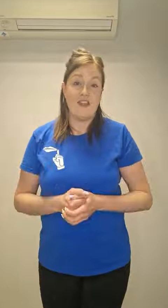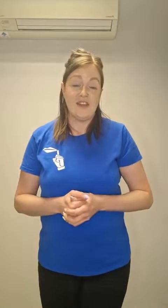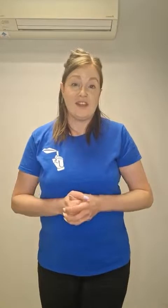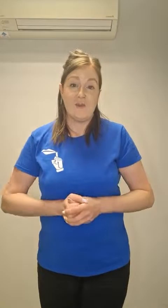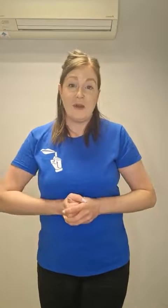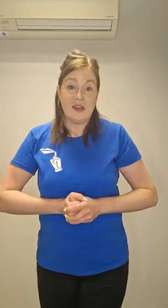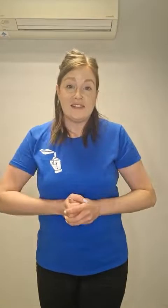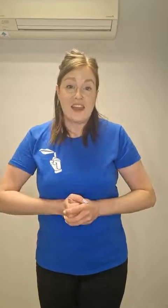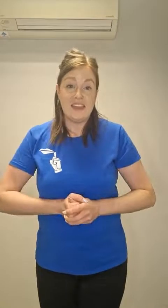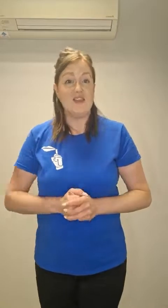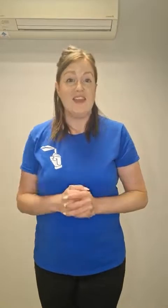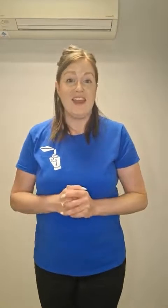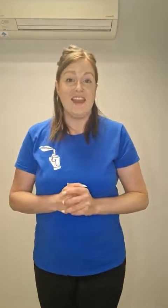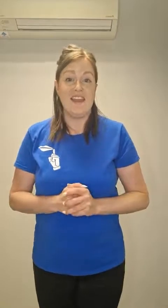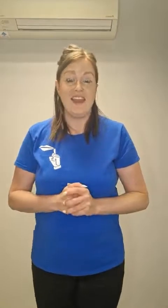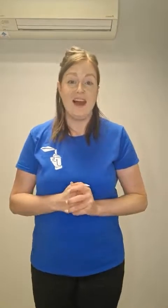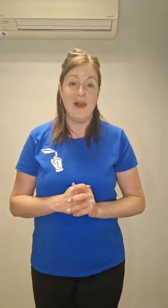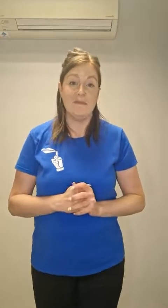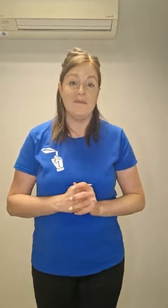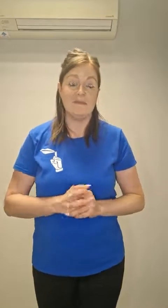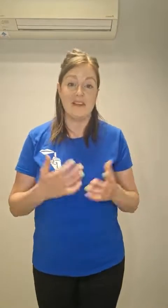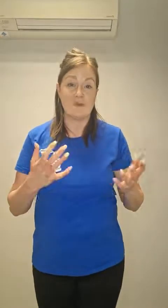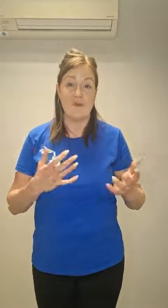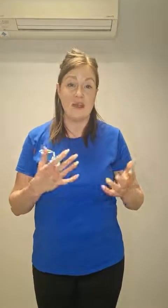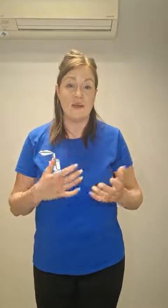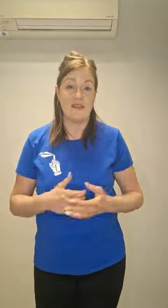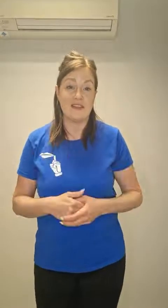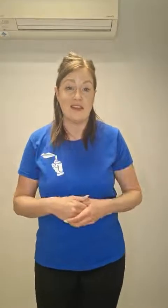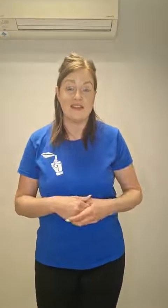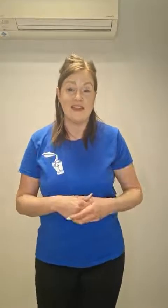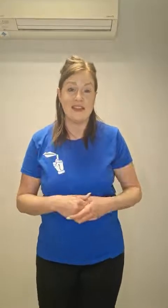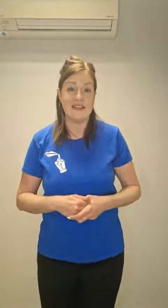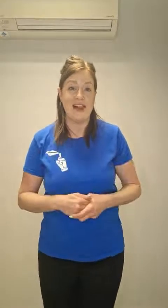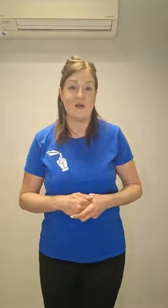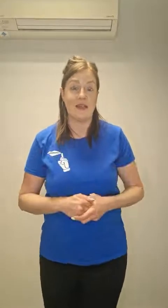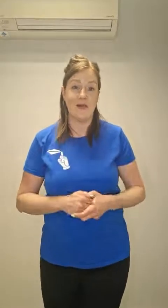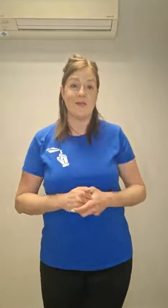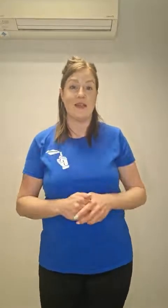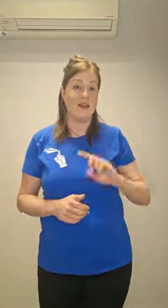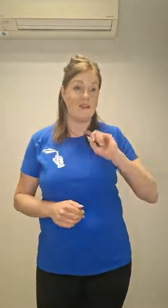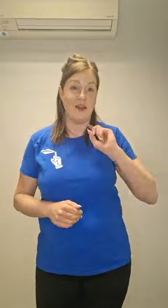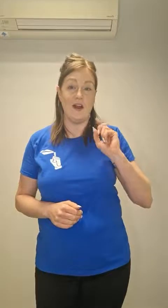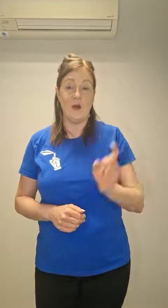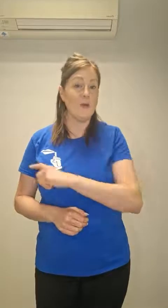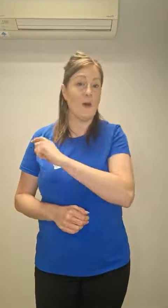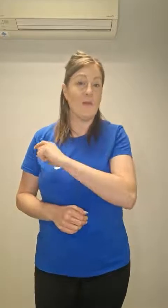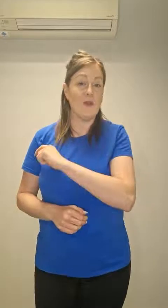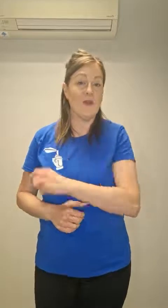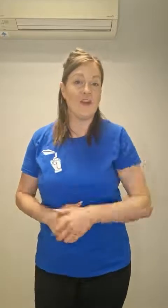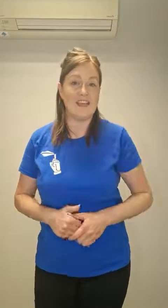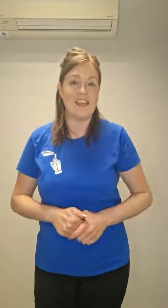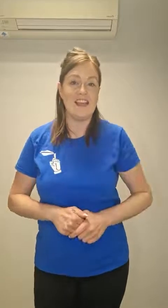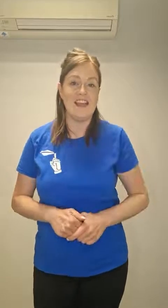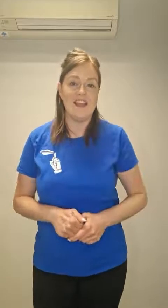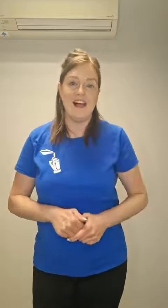30th birthday this year, because we've been going for 30 years now, and we hope to be going for a whole lot more than 30